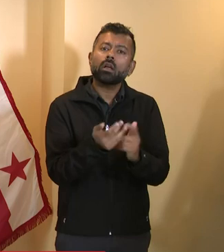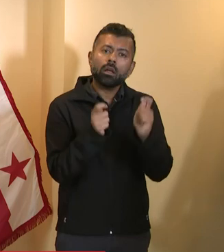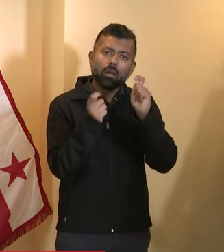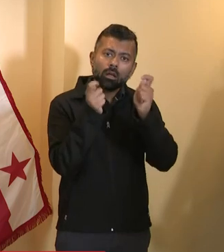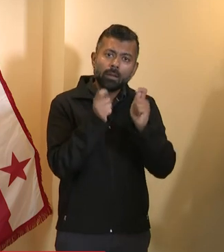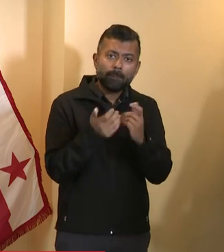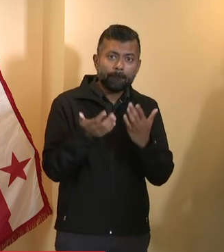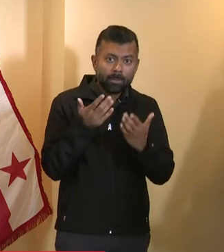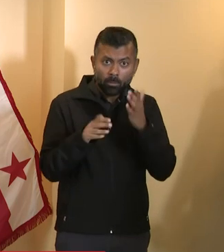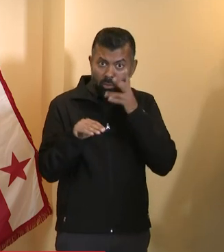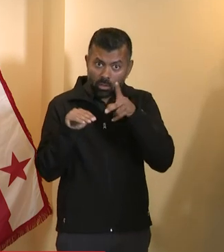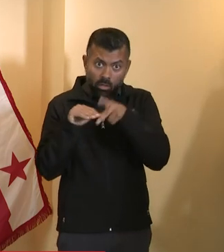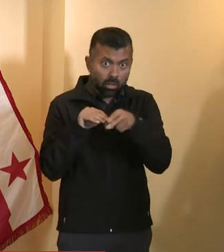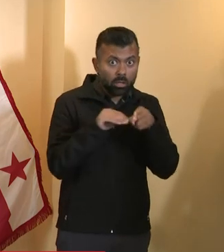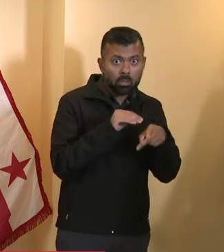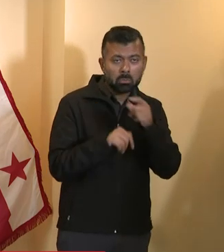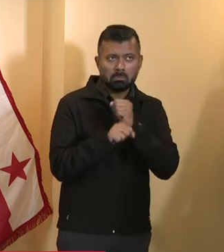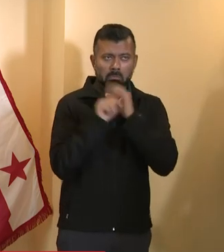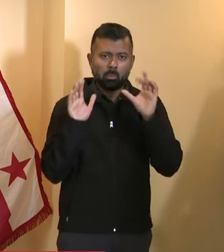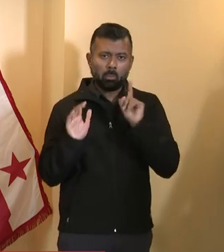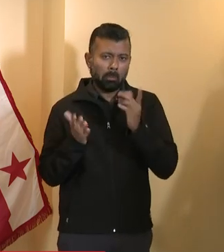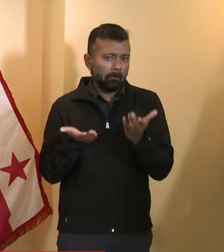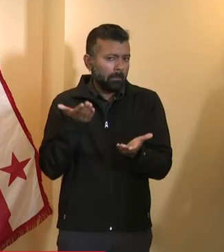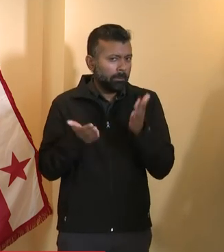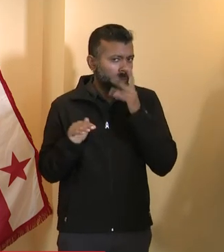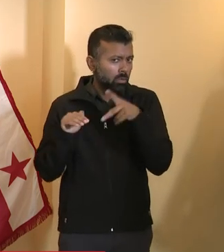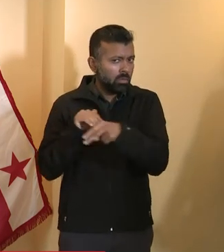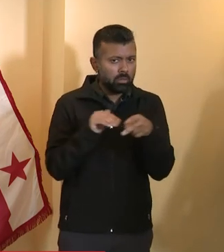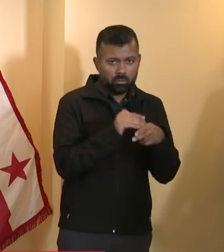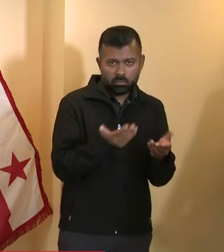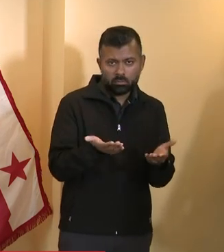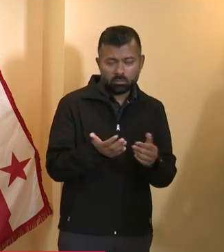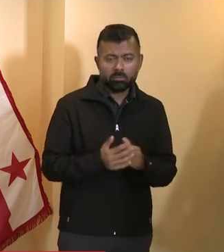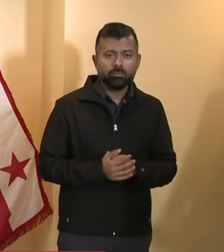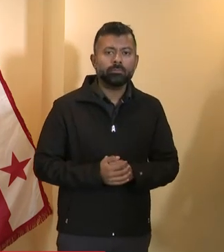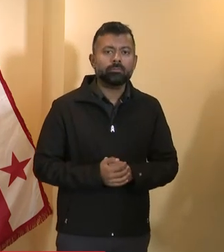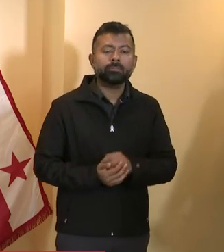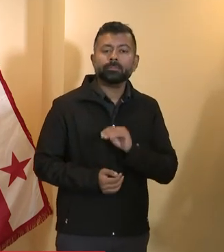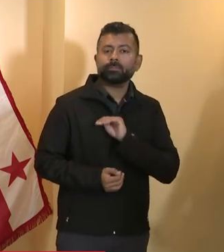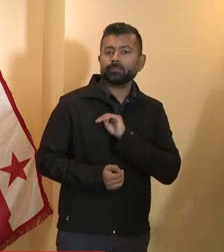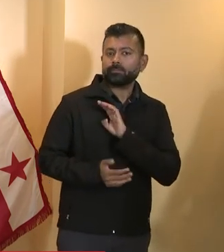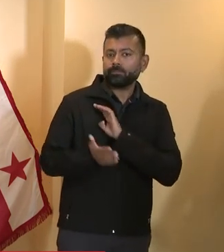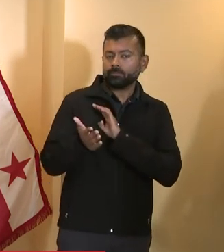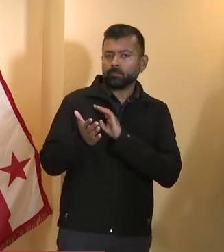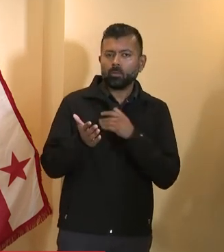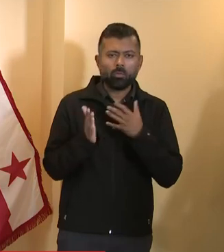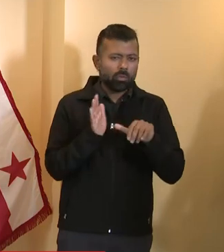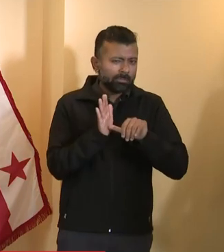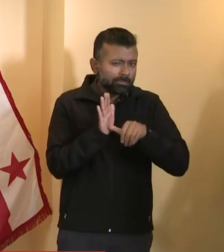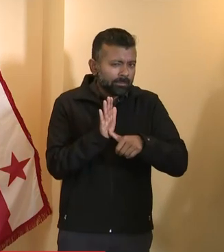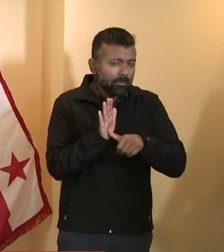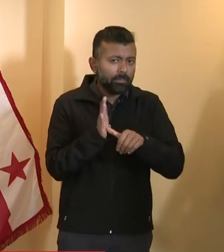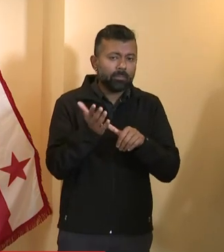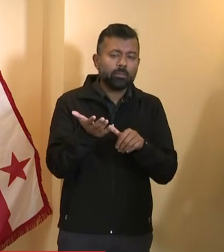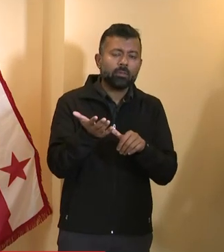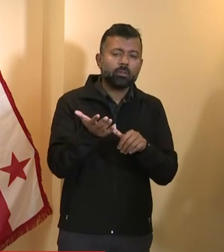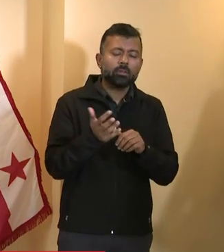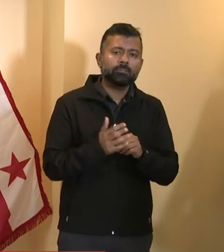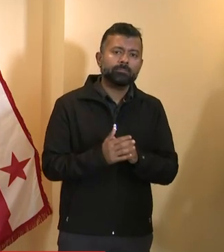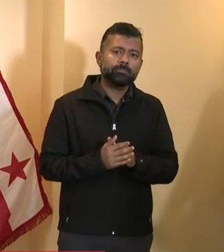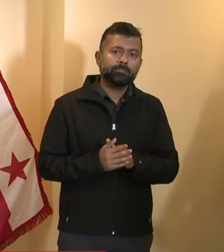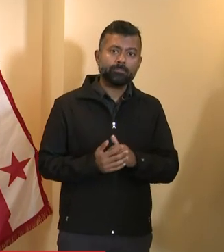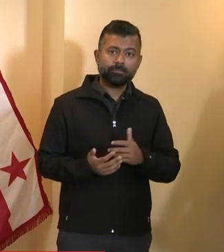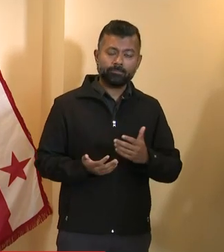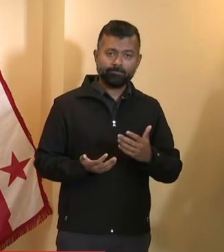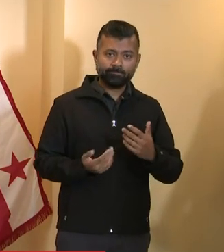inevitable as we're looking at the situation? Well, I kind of want to emphasize this point, and I didn't have